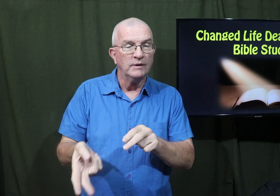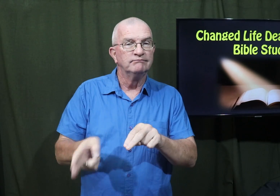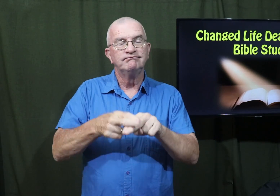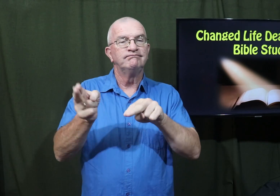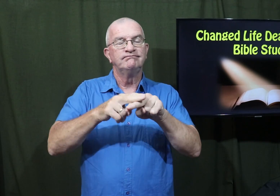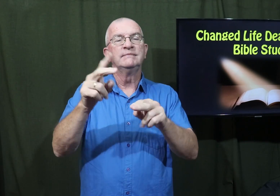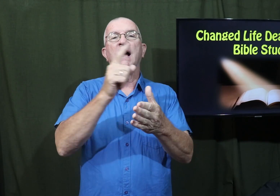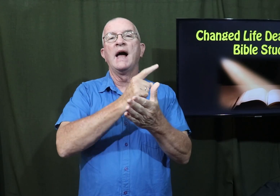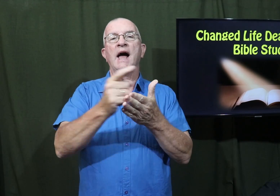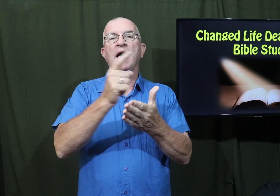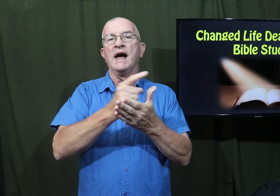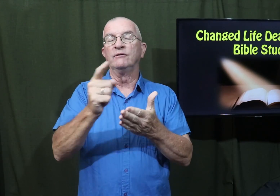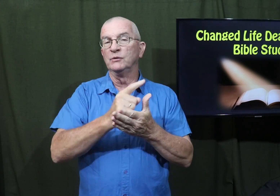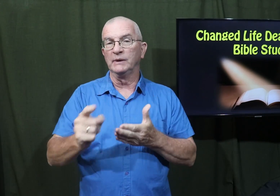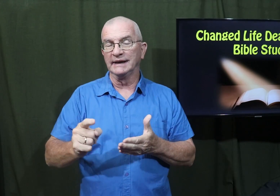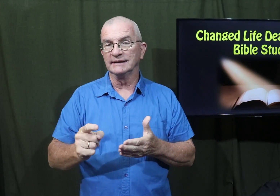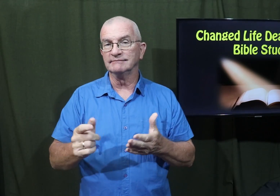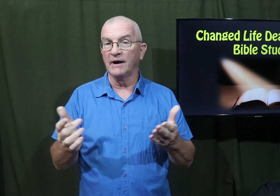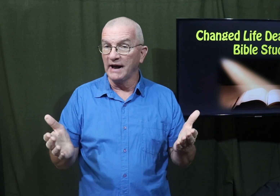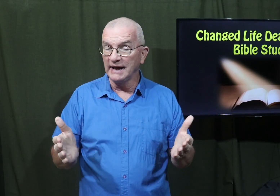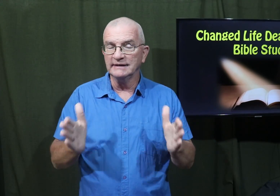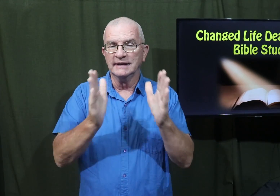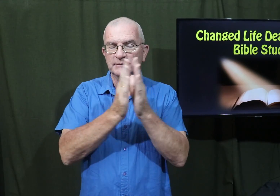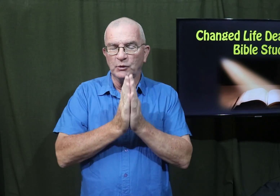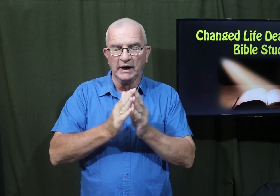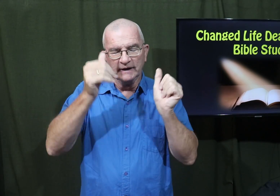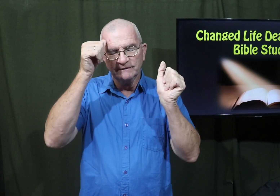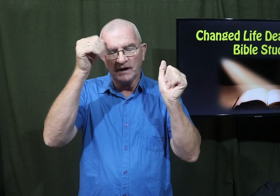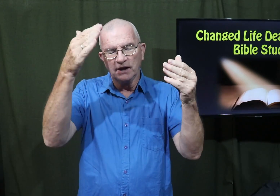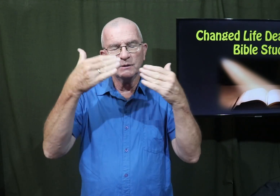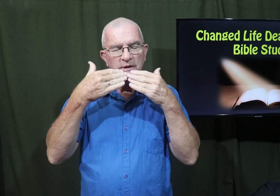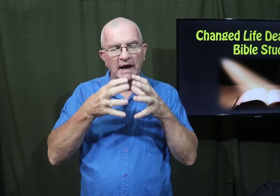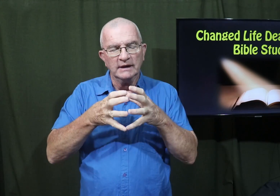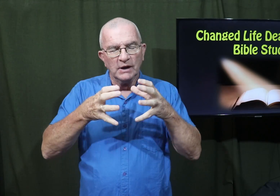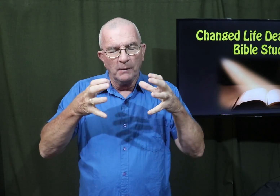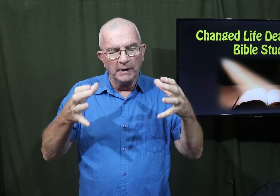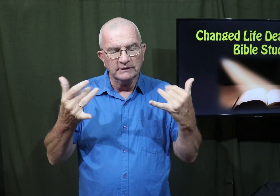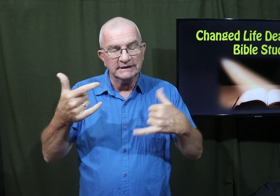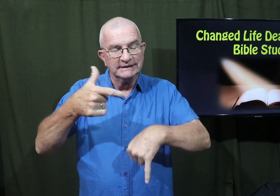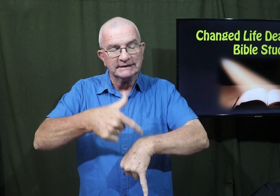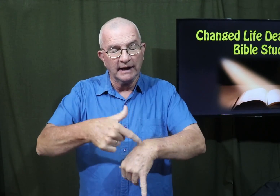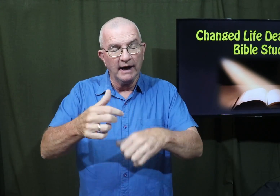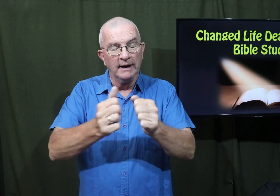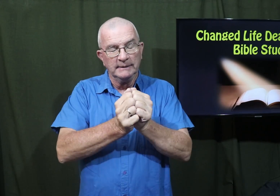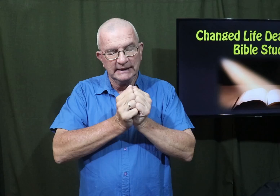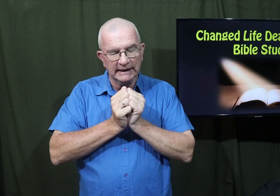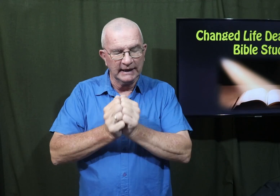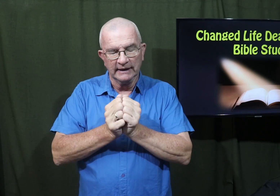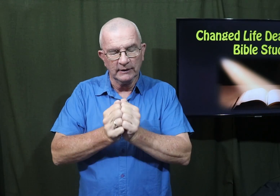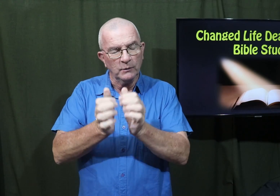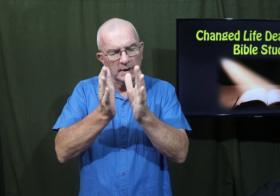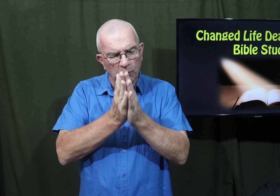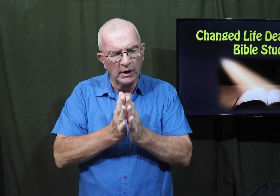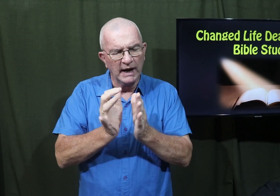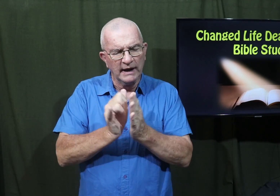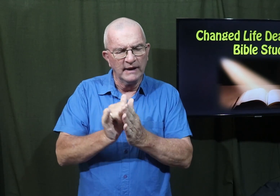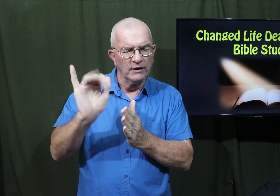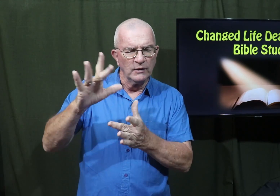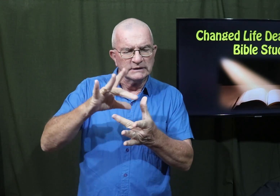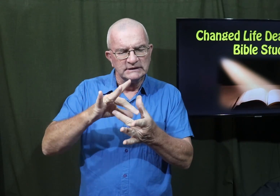will increase every week. Let's pray. Father, thank you so much for this time together. Father, we pray